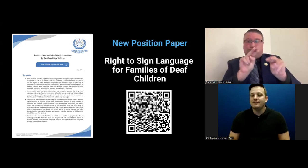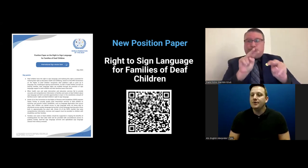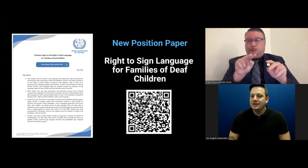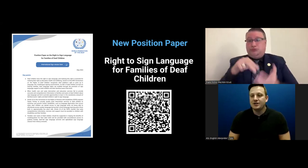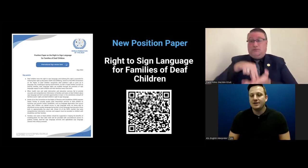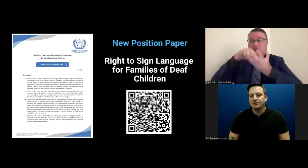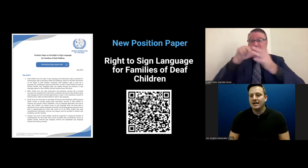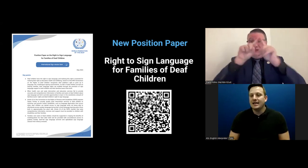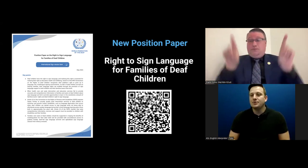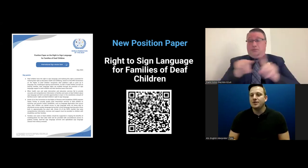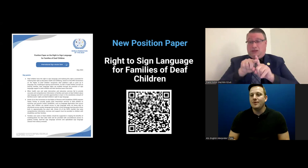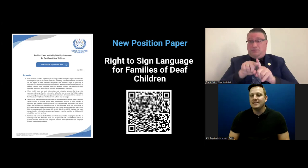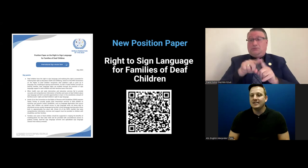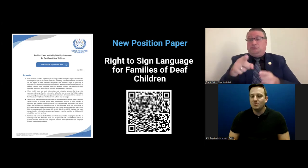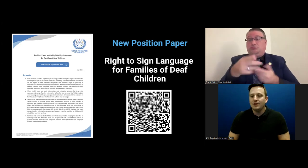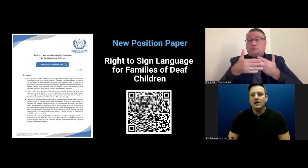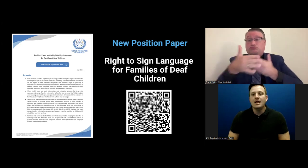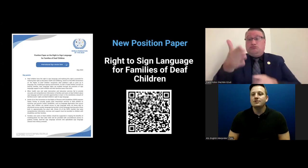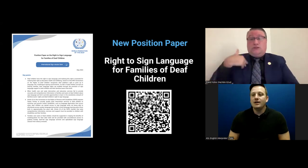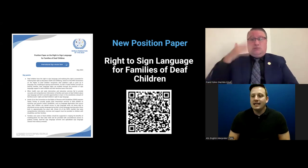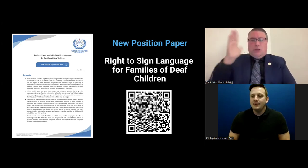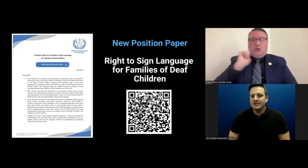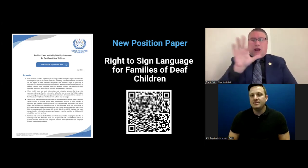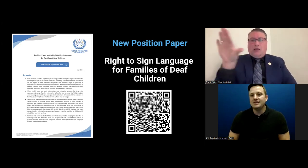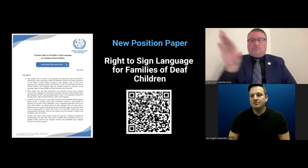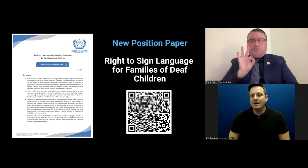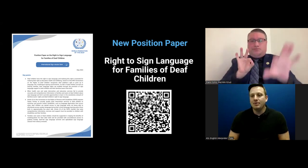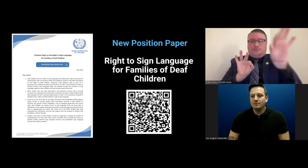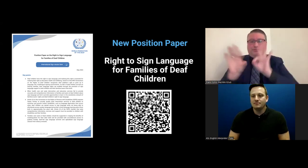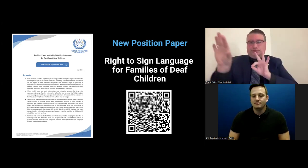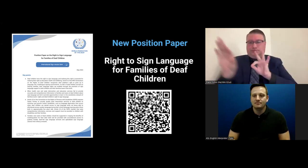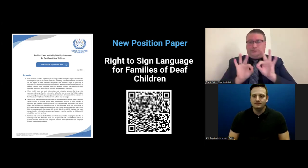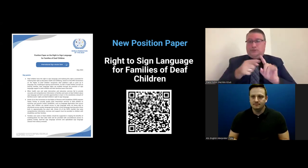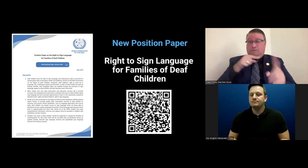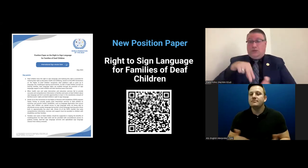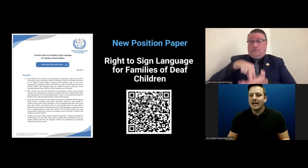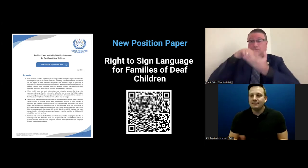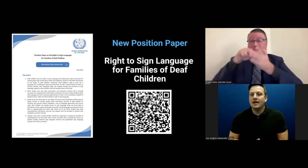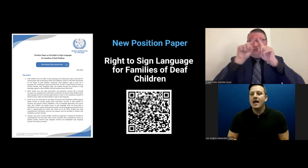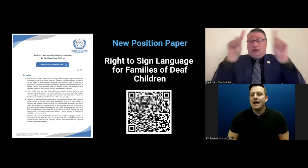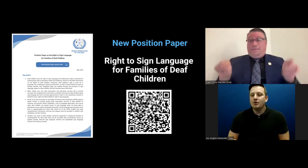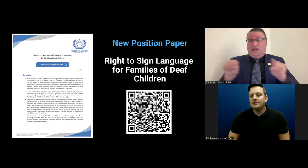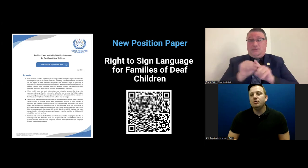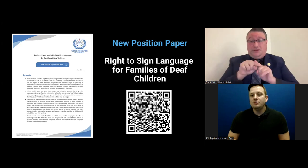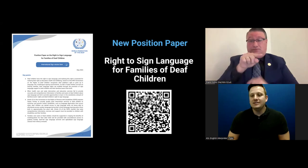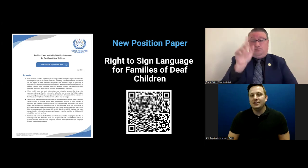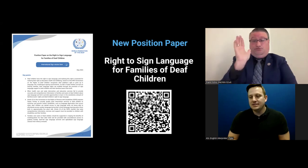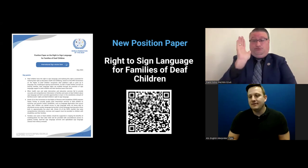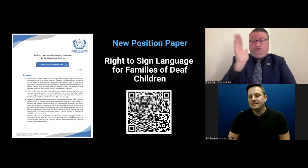video in International Sign Language on the website as well, talking about this position paper. And I'm going to pull sections from this